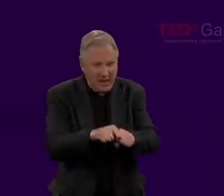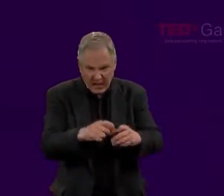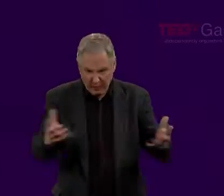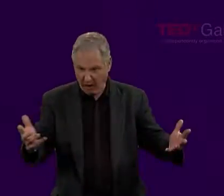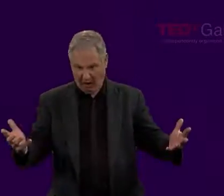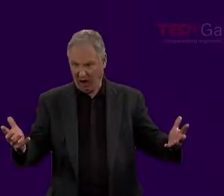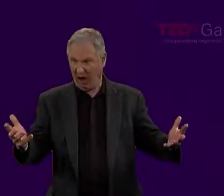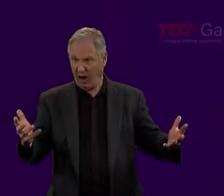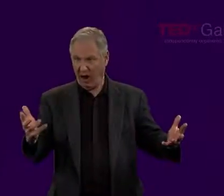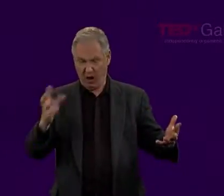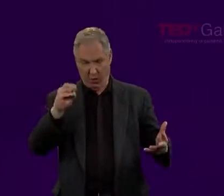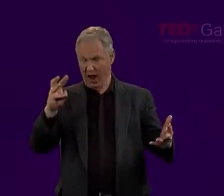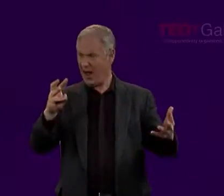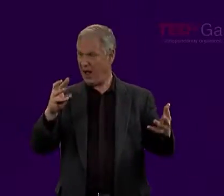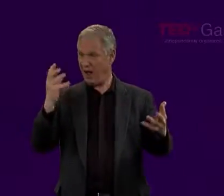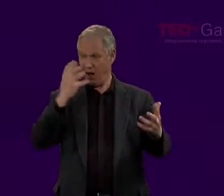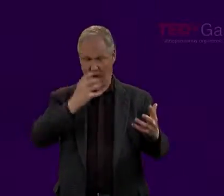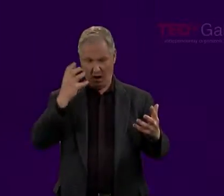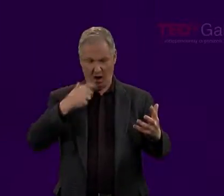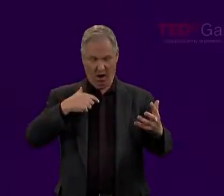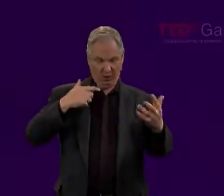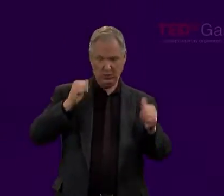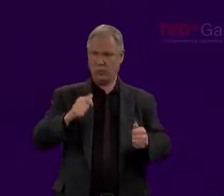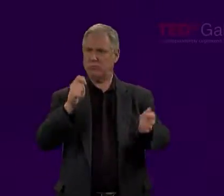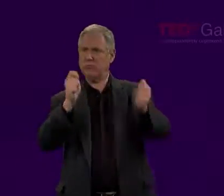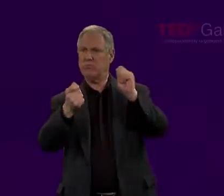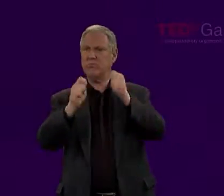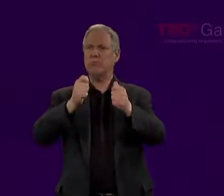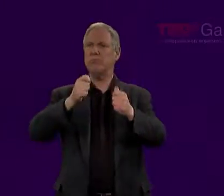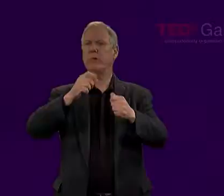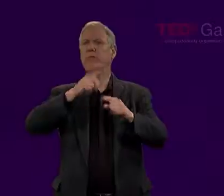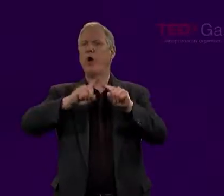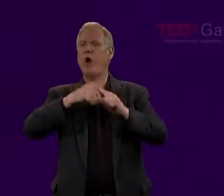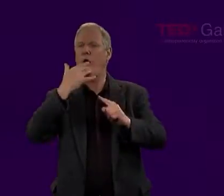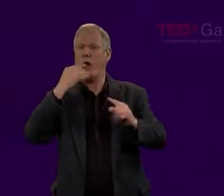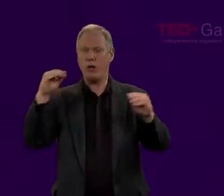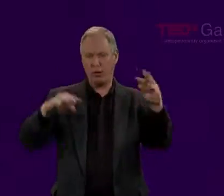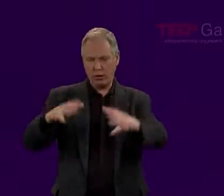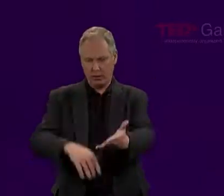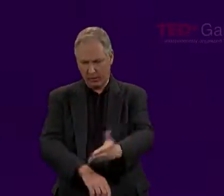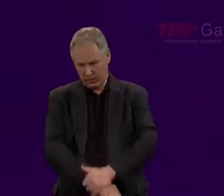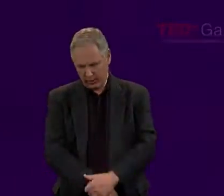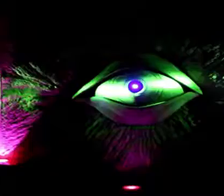It's the same piece of art. It's changed so much.